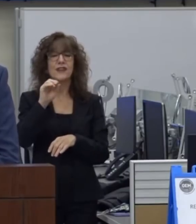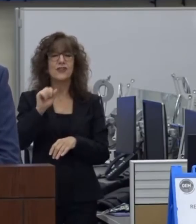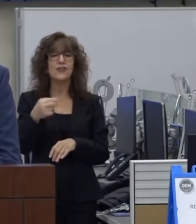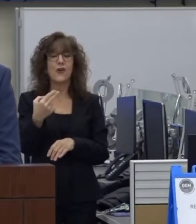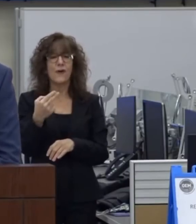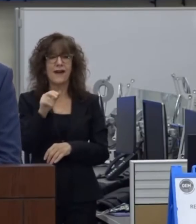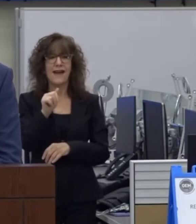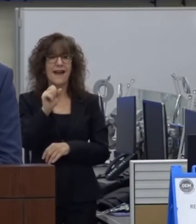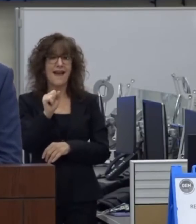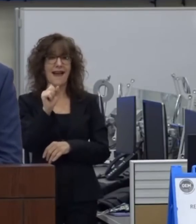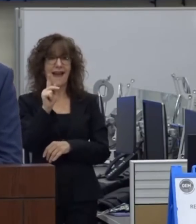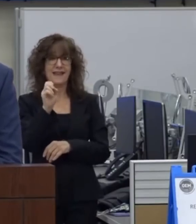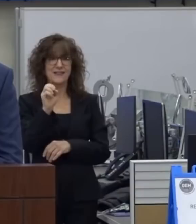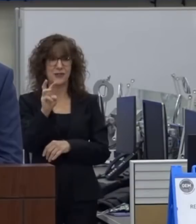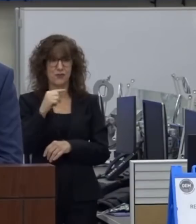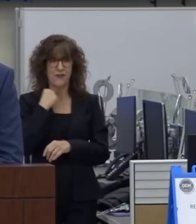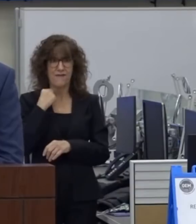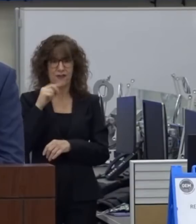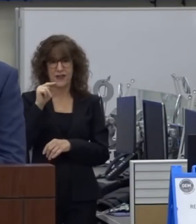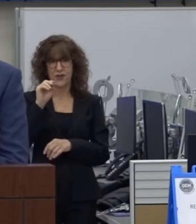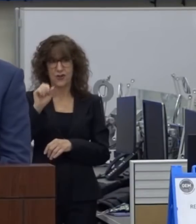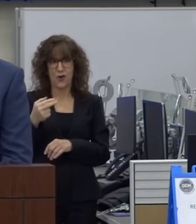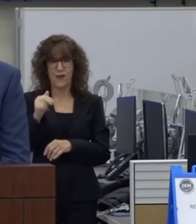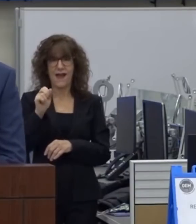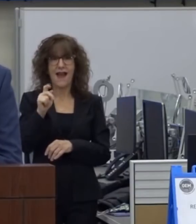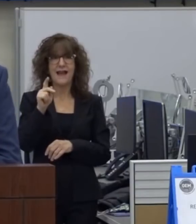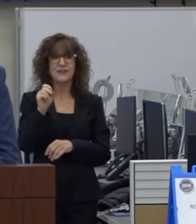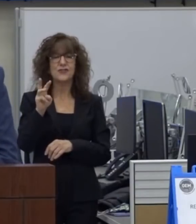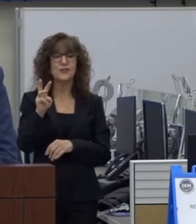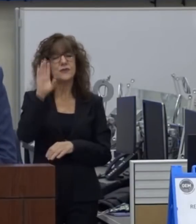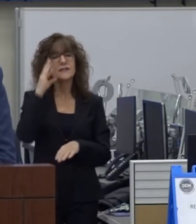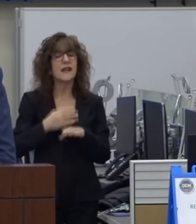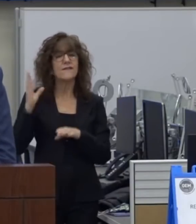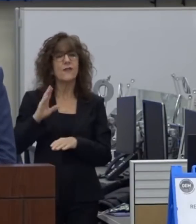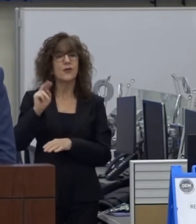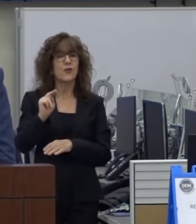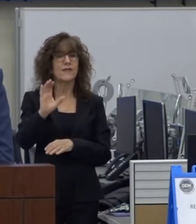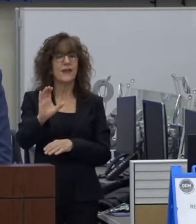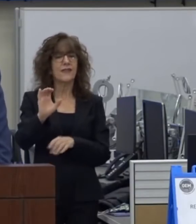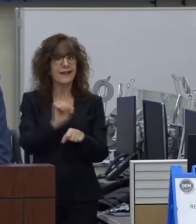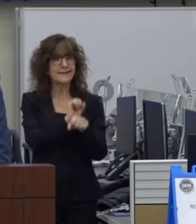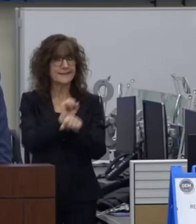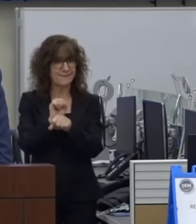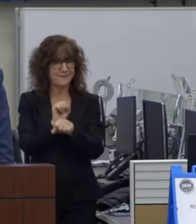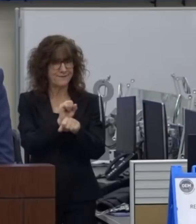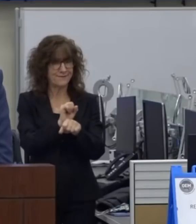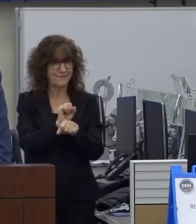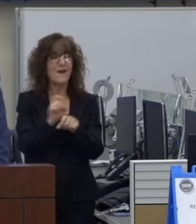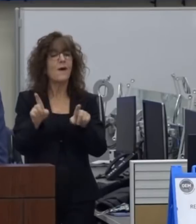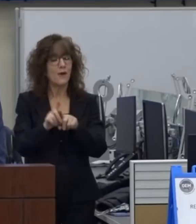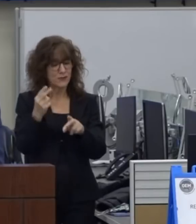Askew. The Reverend Noah Askew is the son of a former North Carolina slave, also